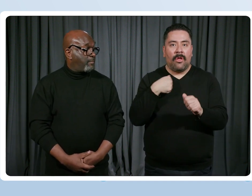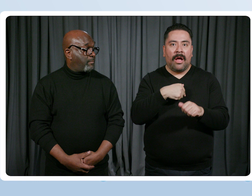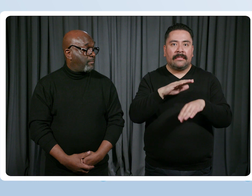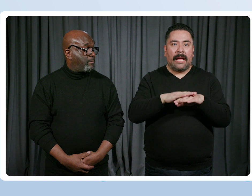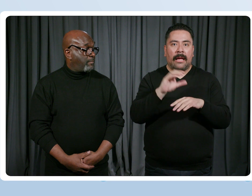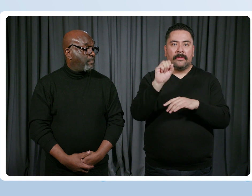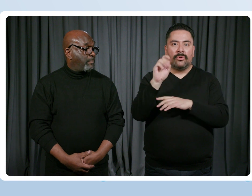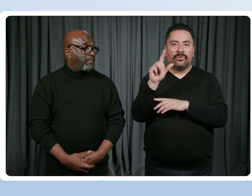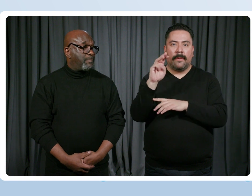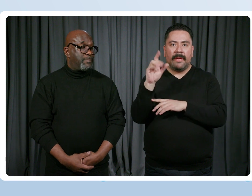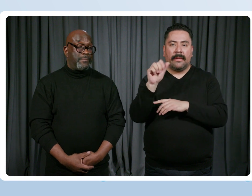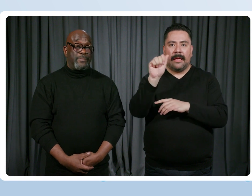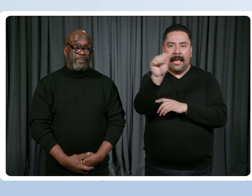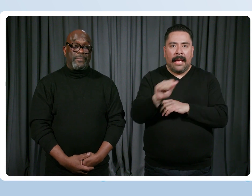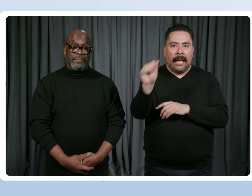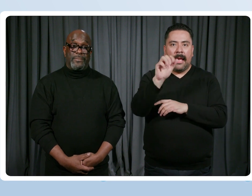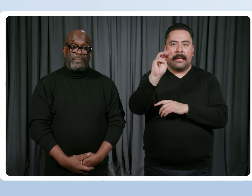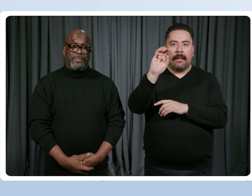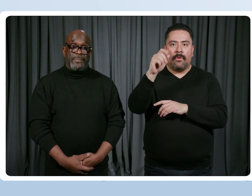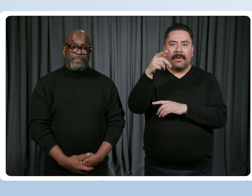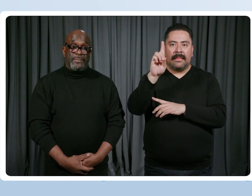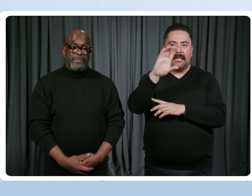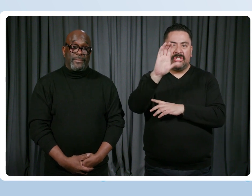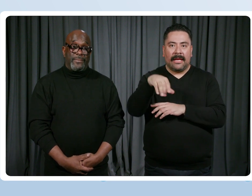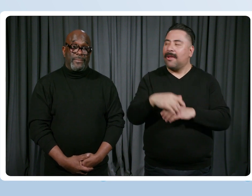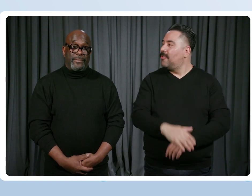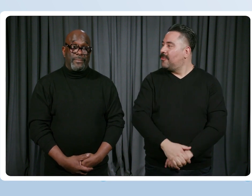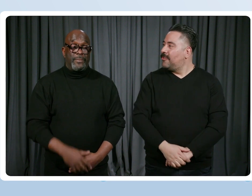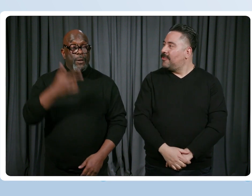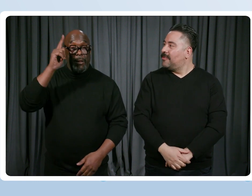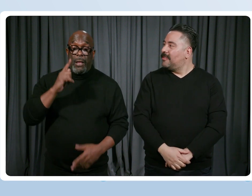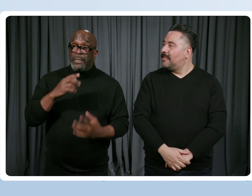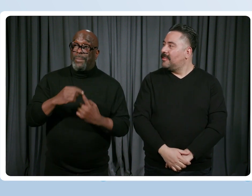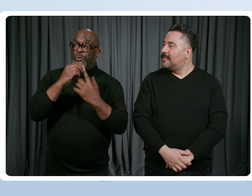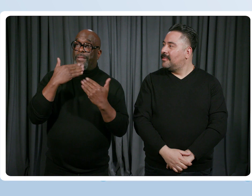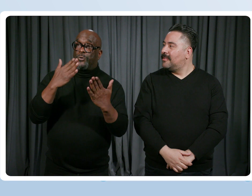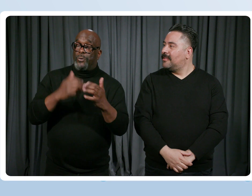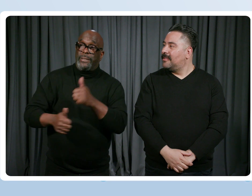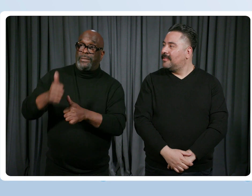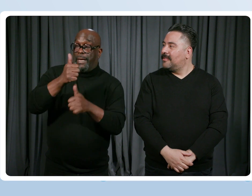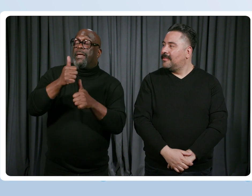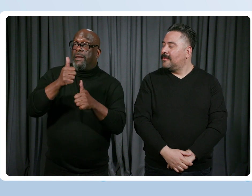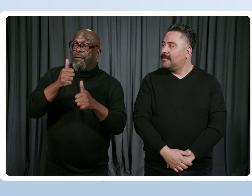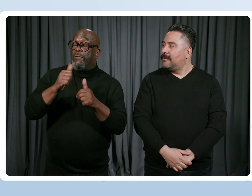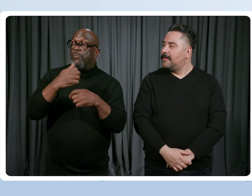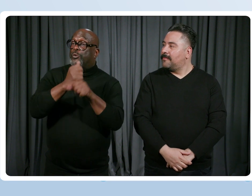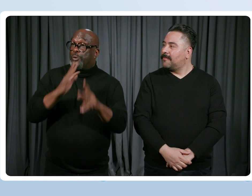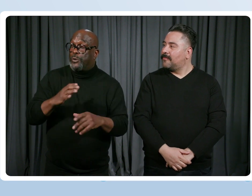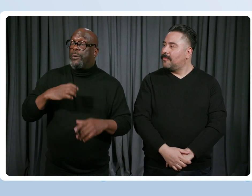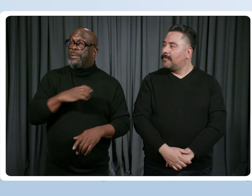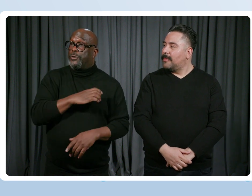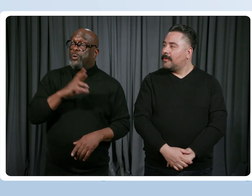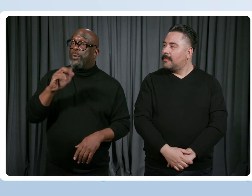media at MOPD Chicago. Special thanks to our executive producer, Commissioner Rachel Arfa, as